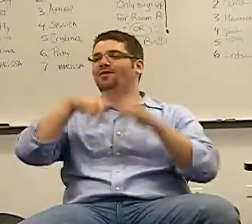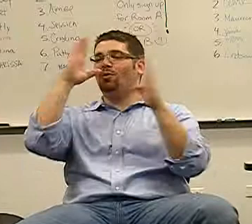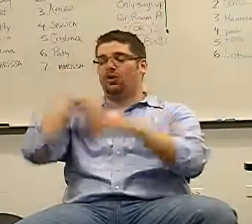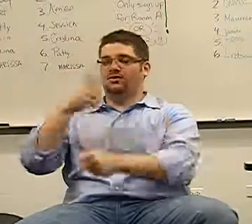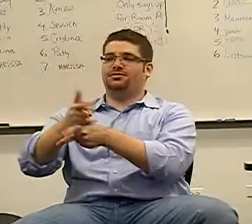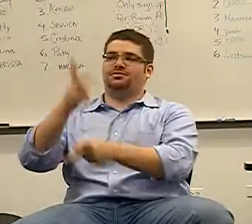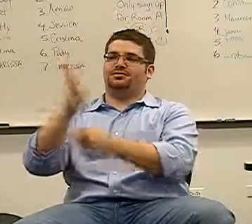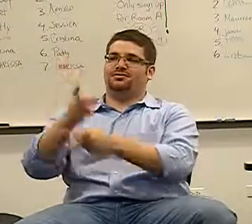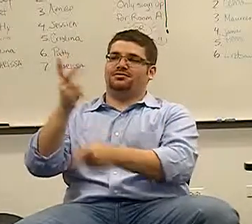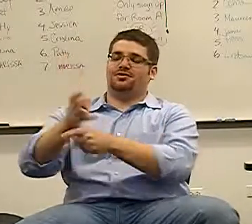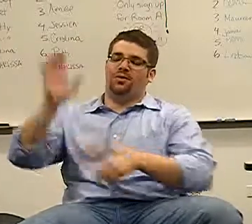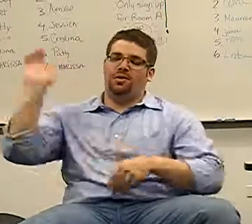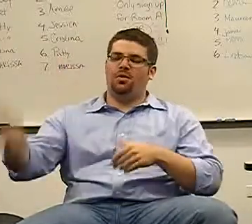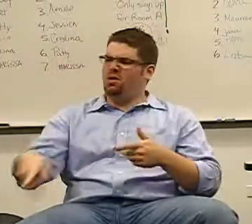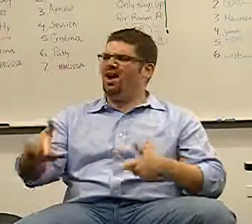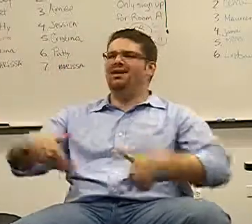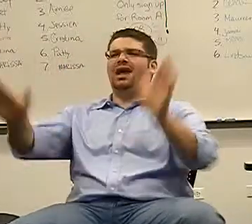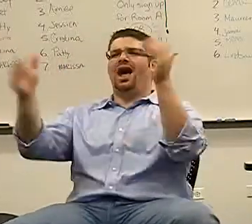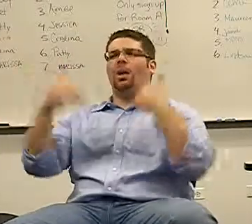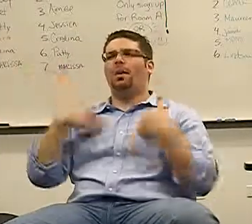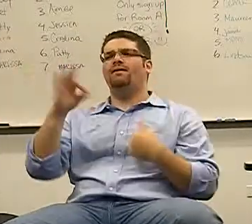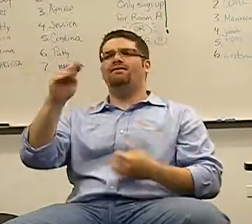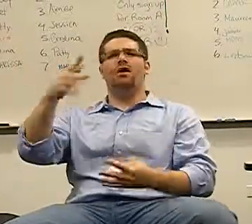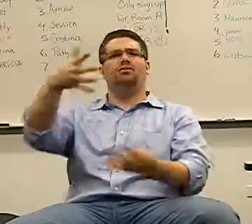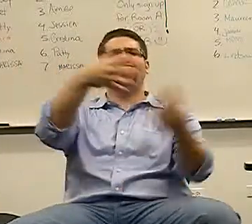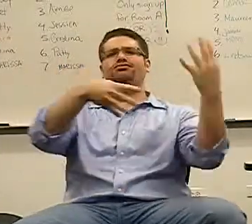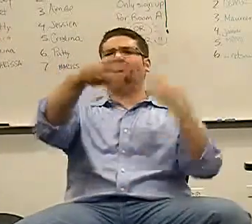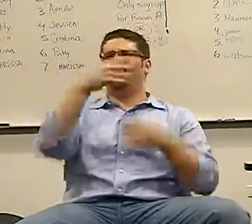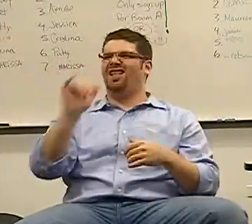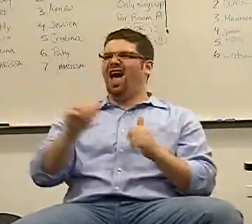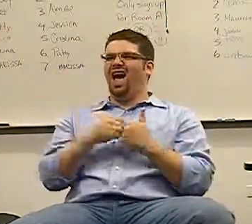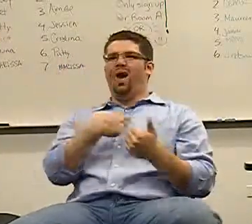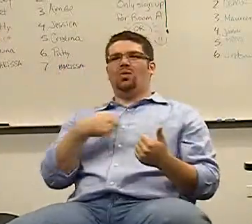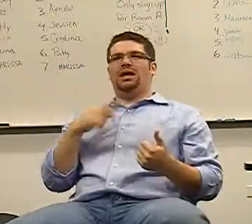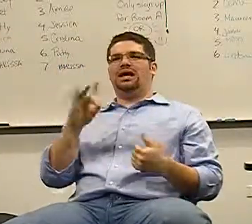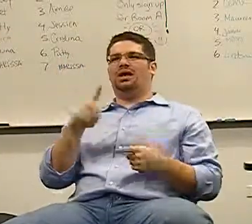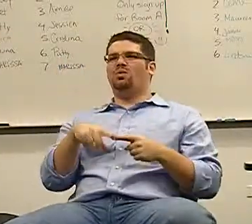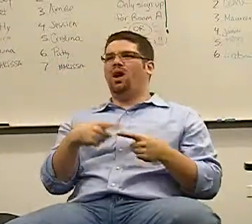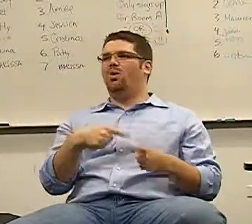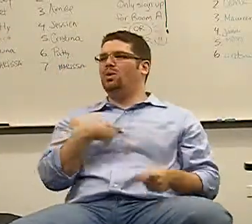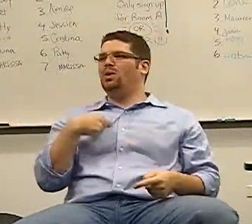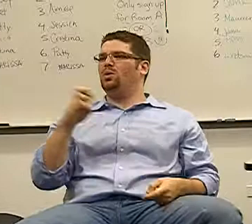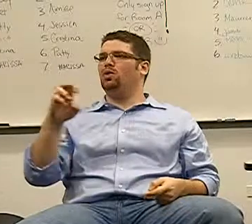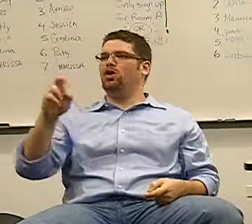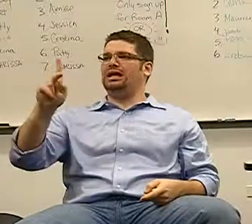So yeah, I'm used to seeing kids running free in the streets. Not all the commotion.